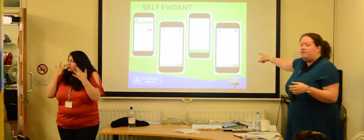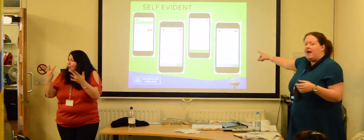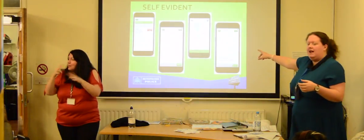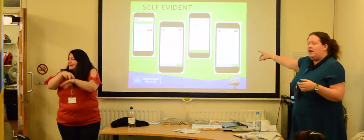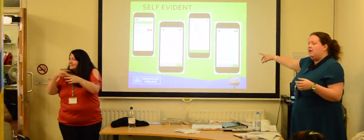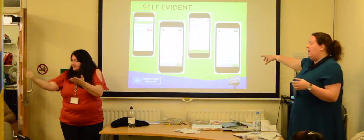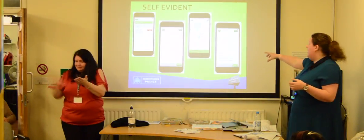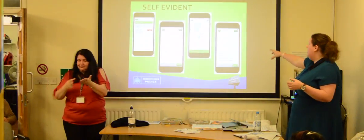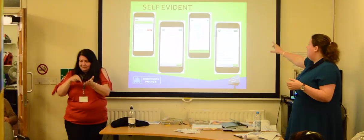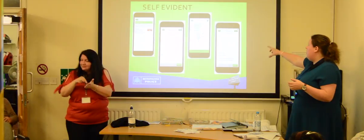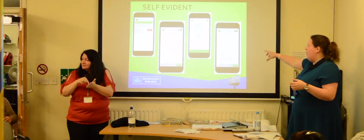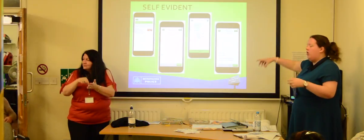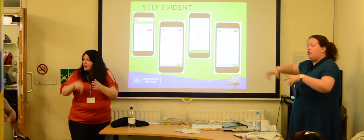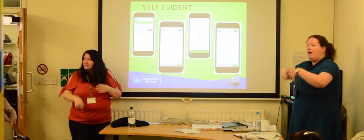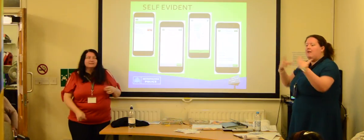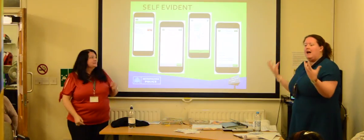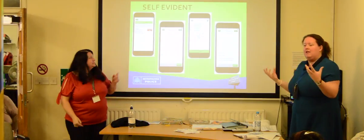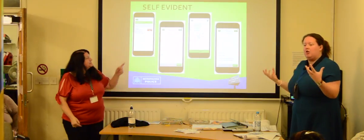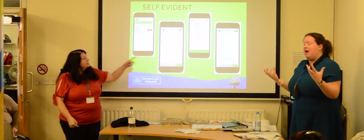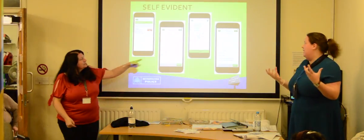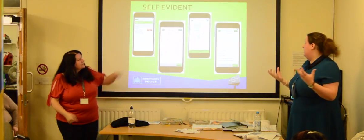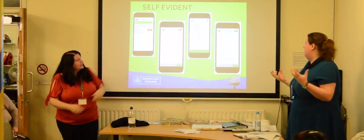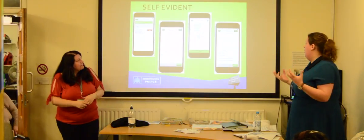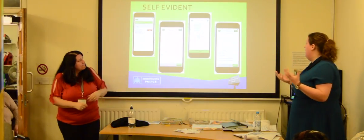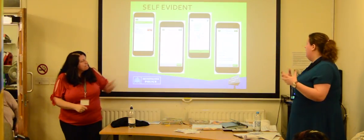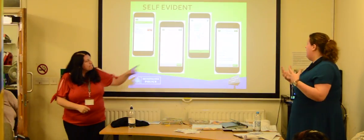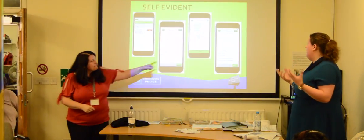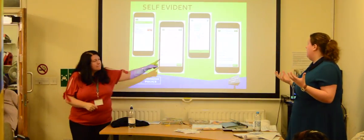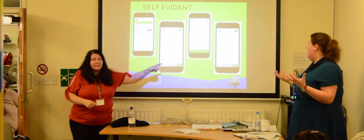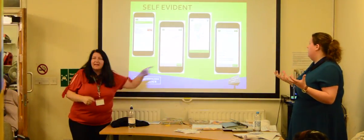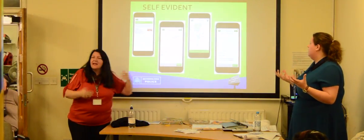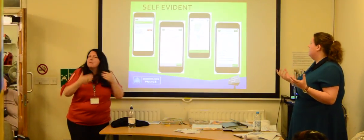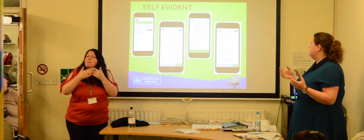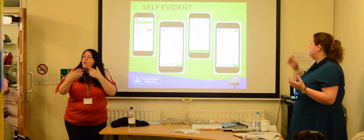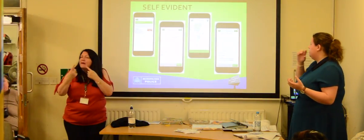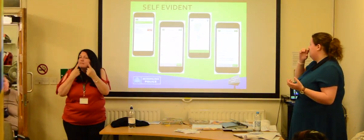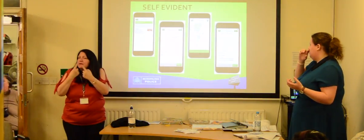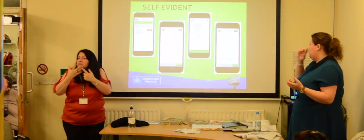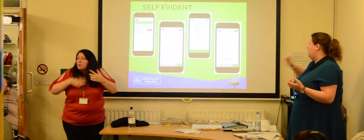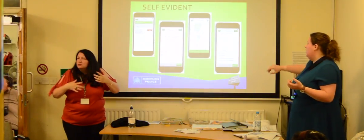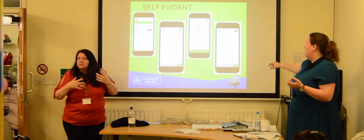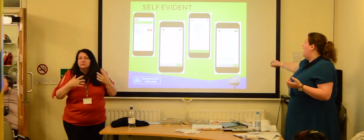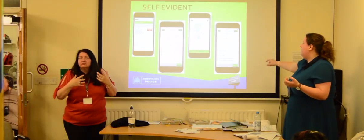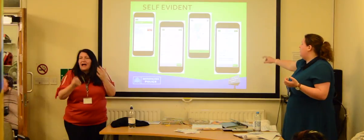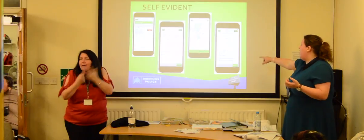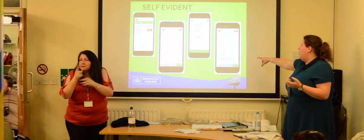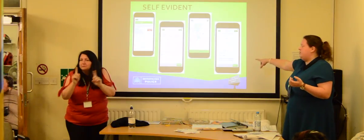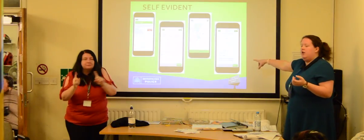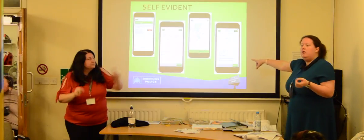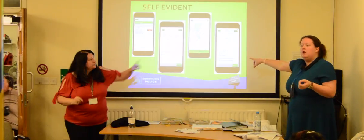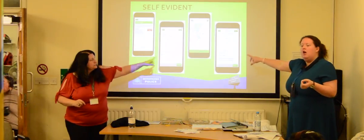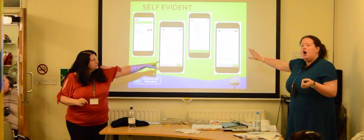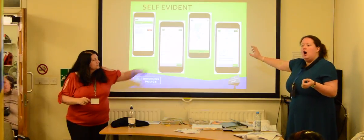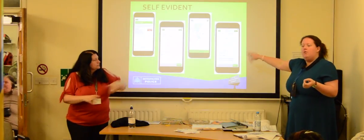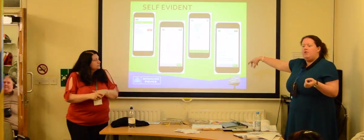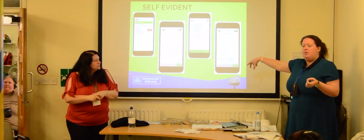then finally, it gives you another box to outline the crime a little bit more about exactly what's happened. And you get the